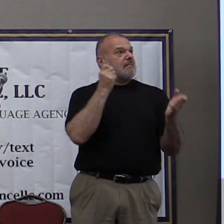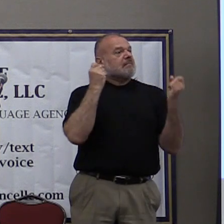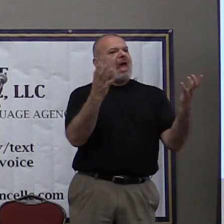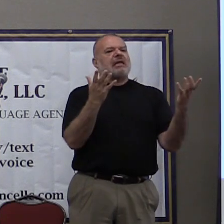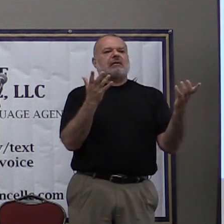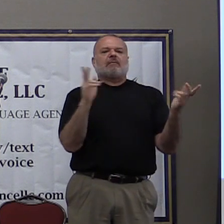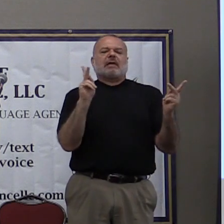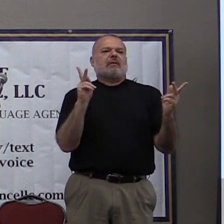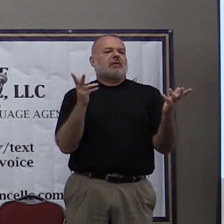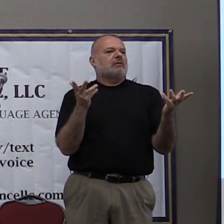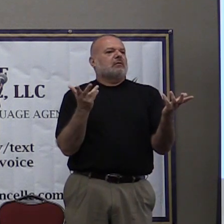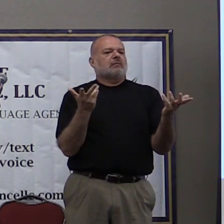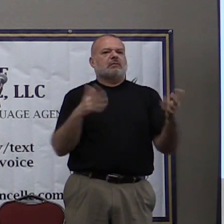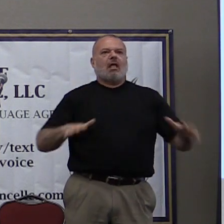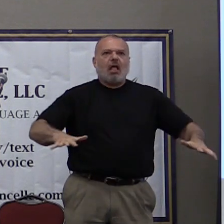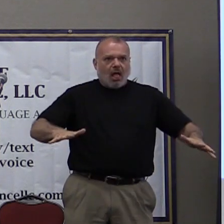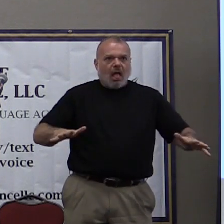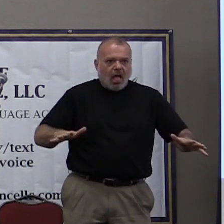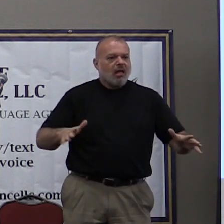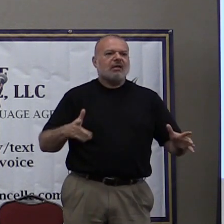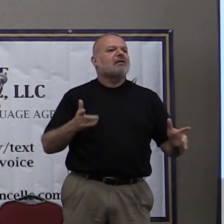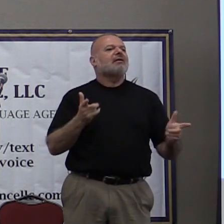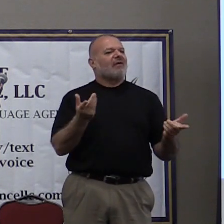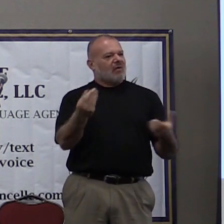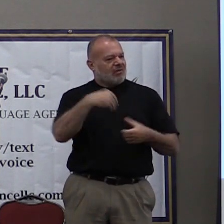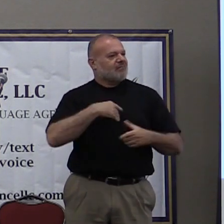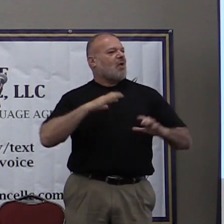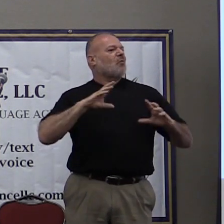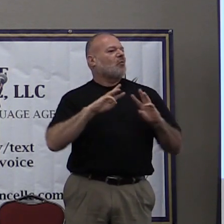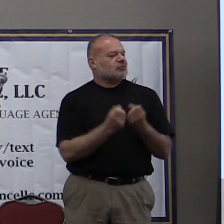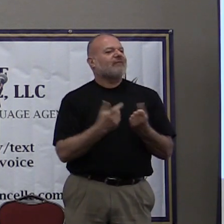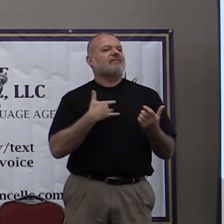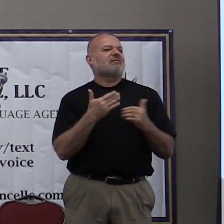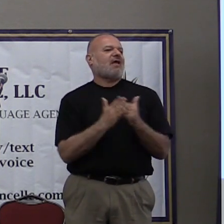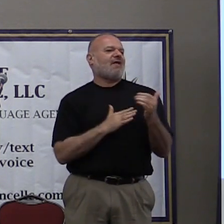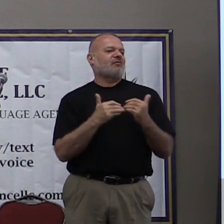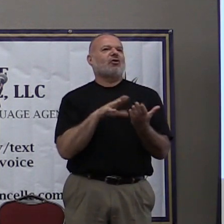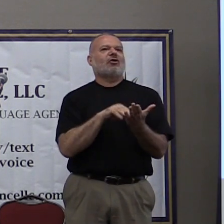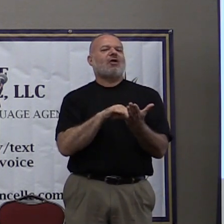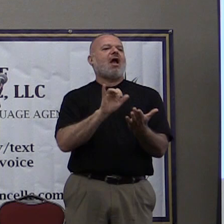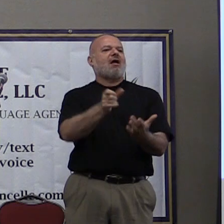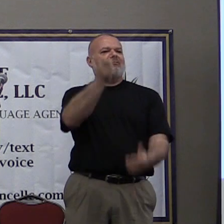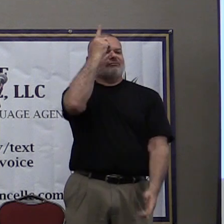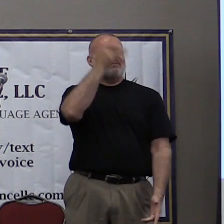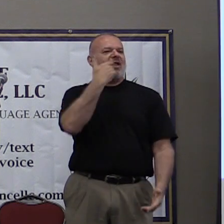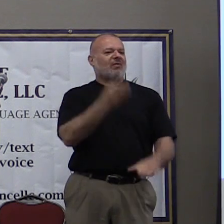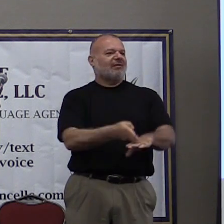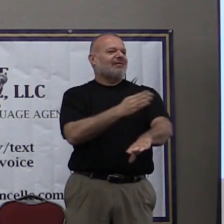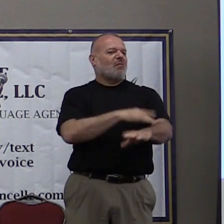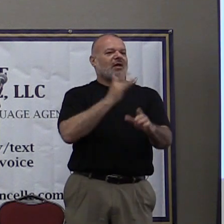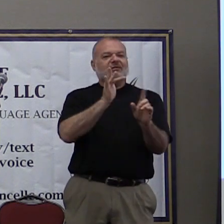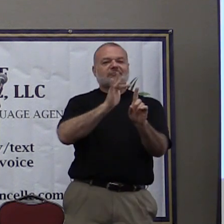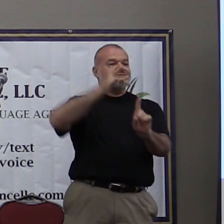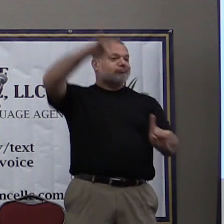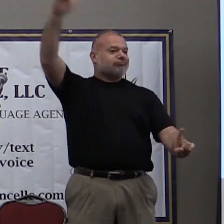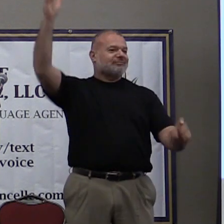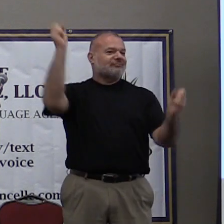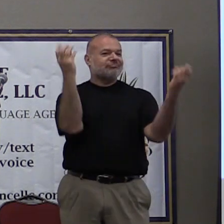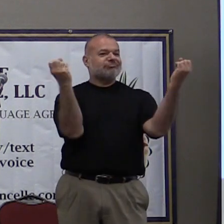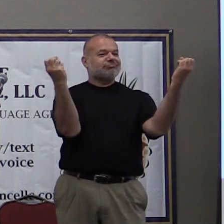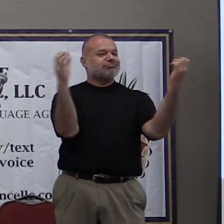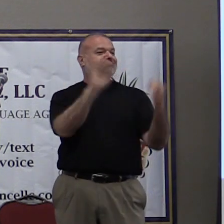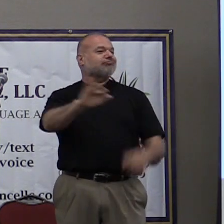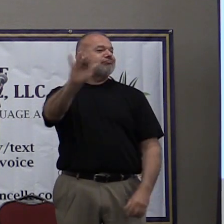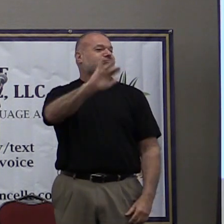signing. Finger spelling is important because there's a lot of people who get shook up about it. So come on in and let's be comfortable with each other